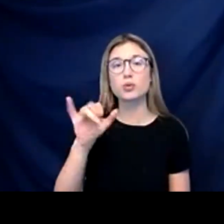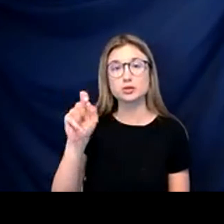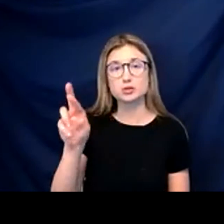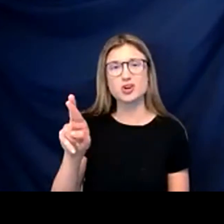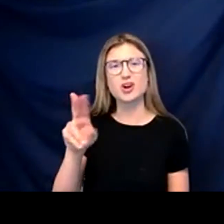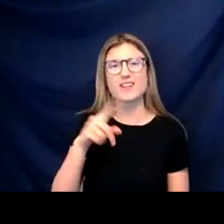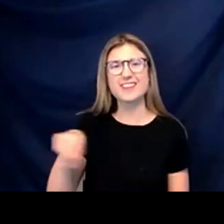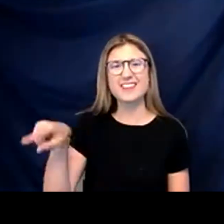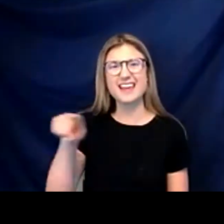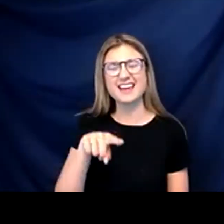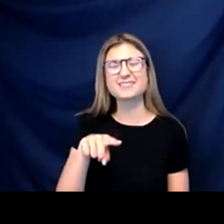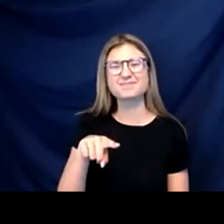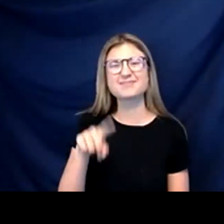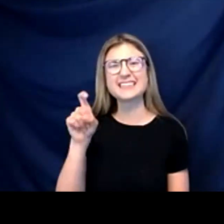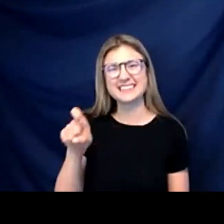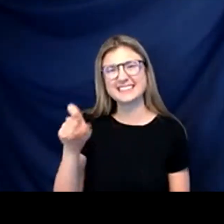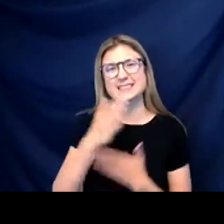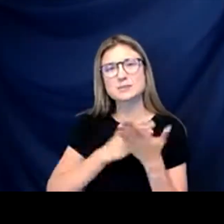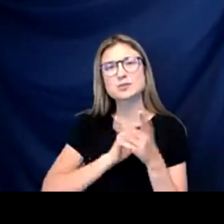probably could use some training